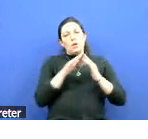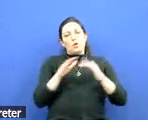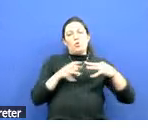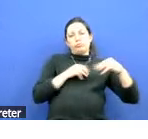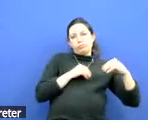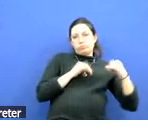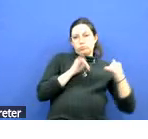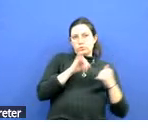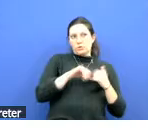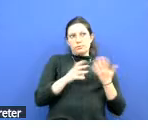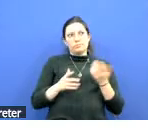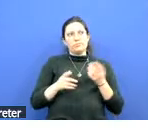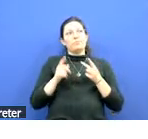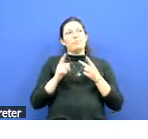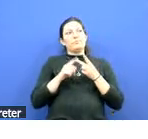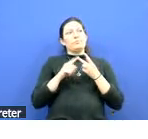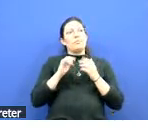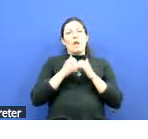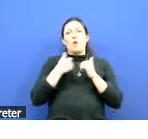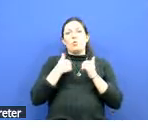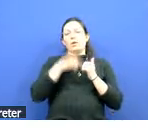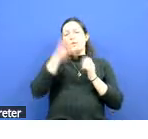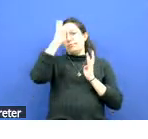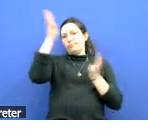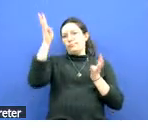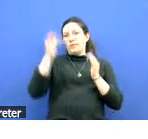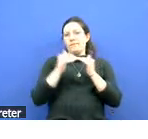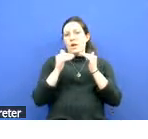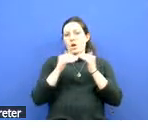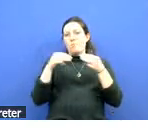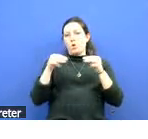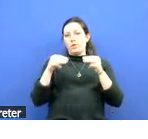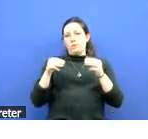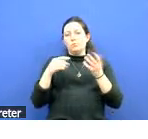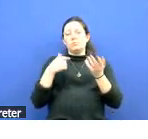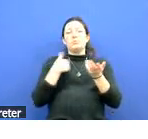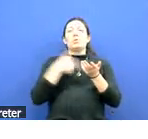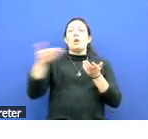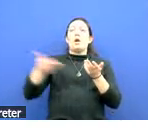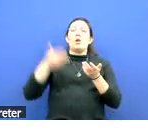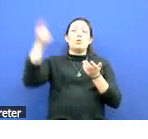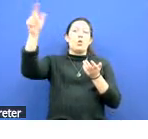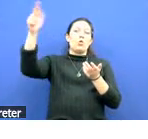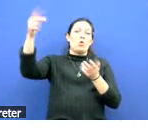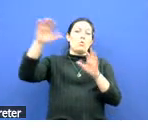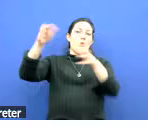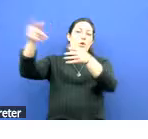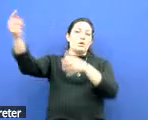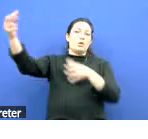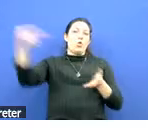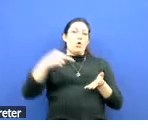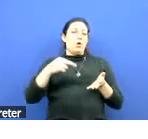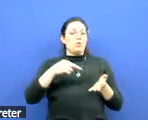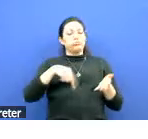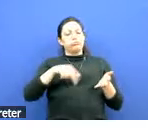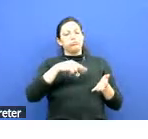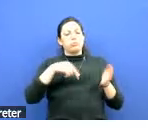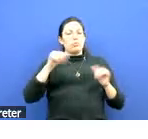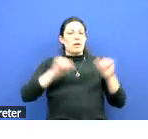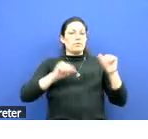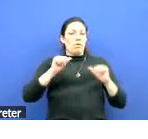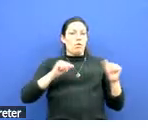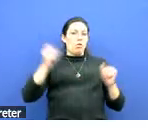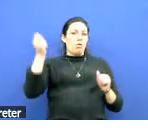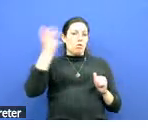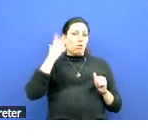came up with these fair market valuations. We did hire an outside third-party appraisal company, Stroke Appraisal, to help us